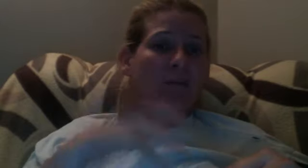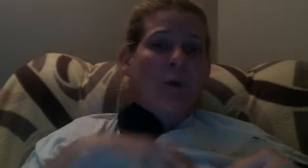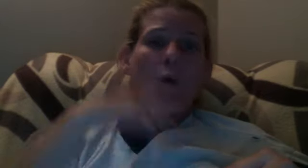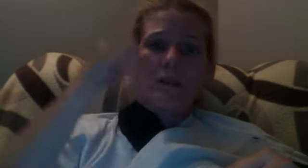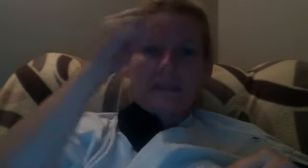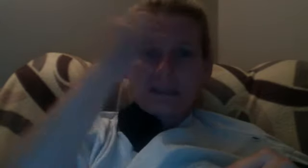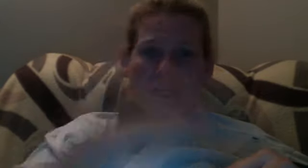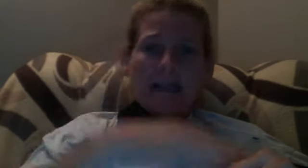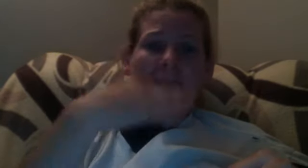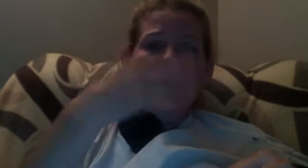maybe